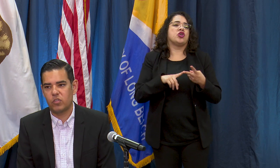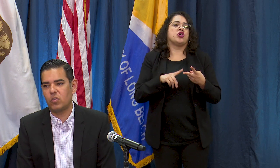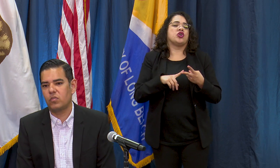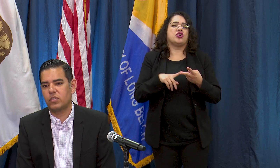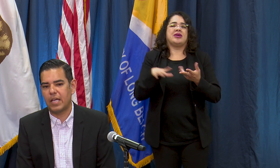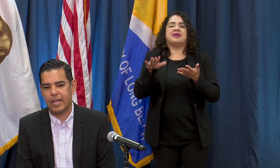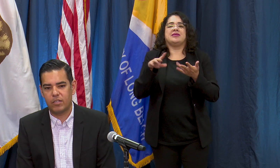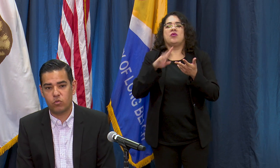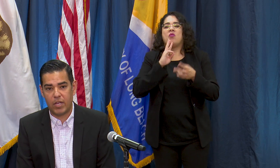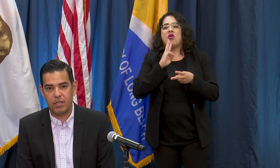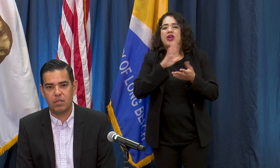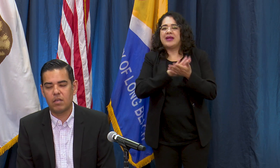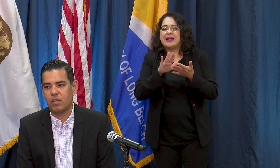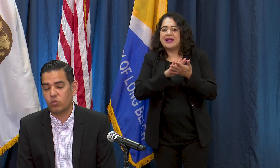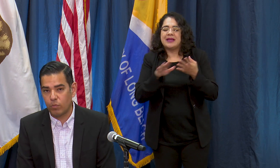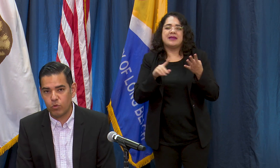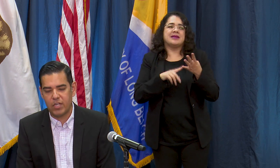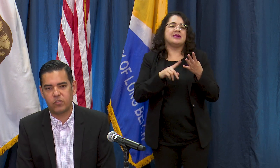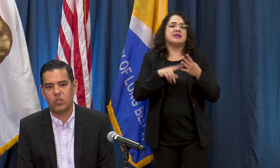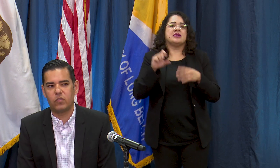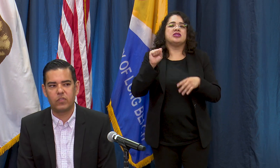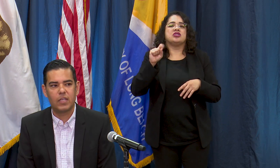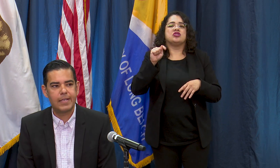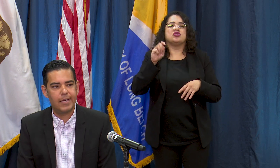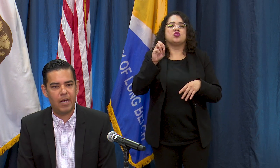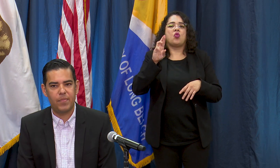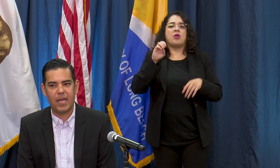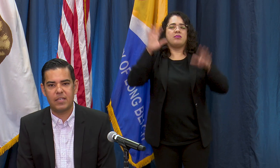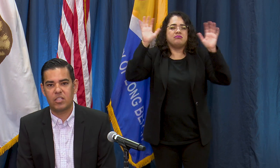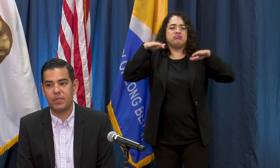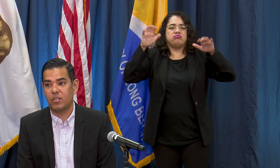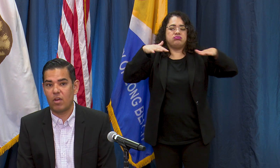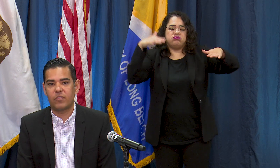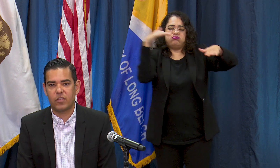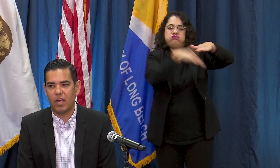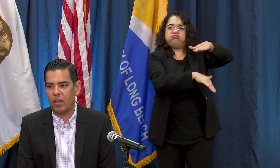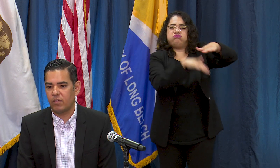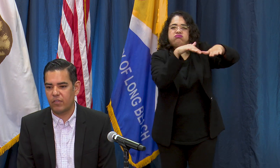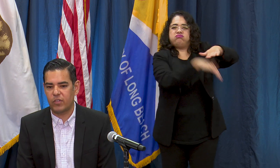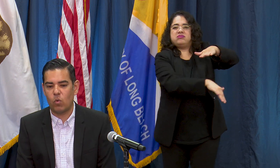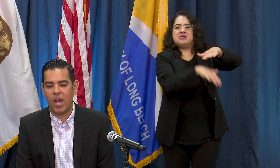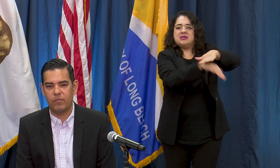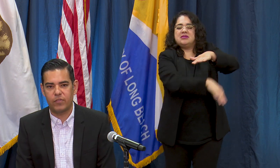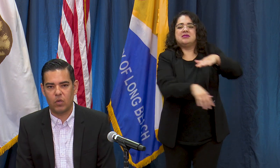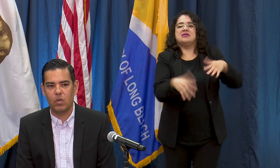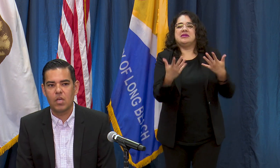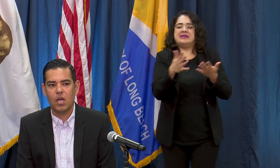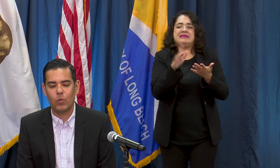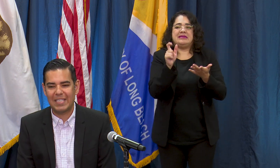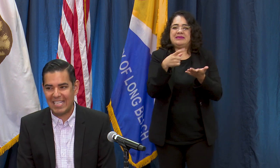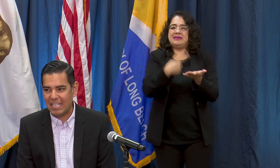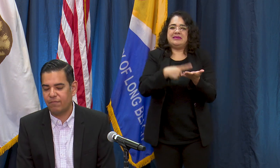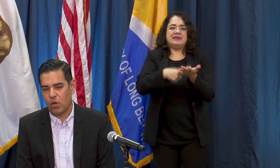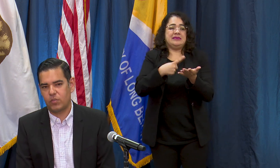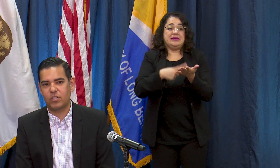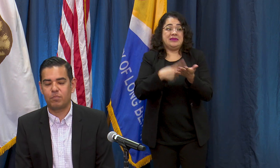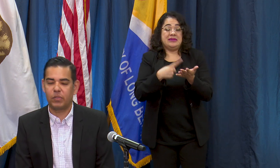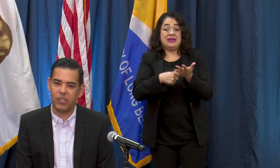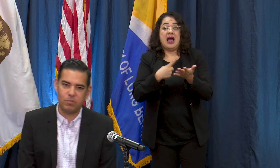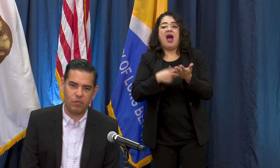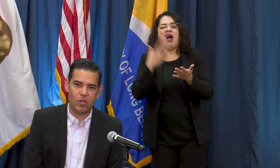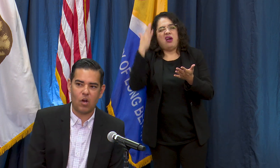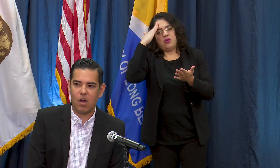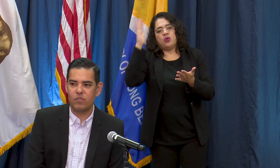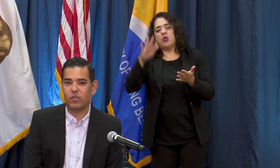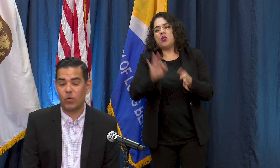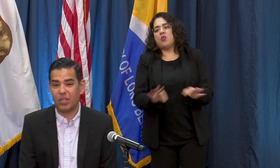cleanliness issues, storm drain issues that need to be addressed citywide. And so we need folks to just